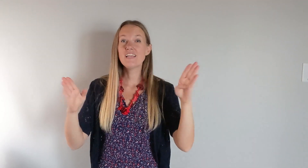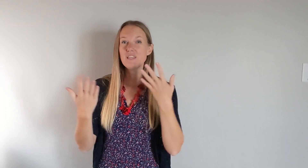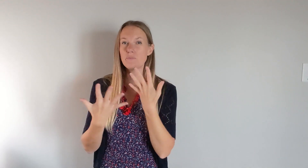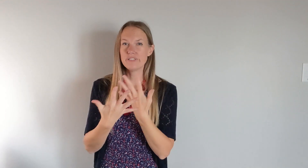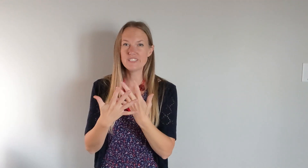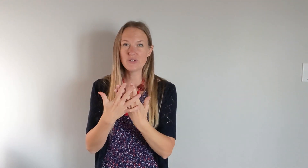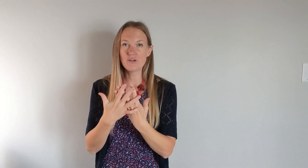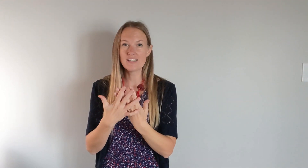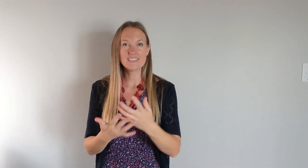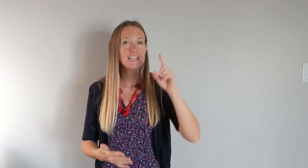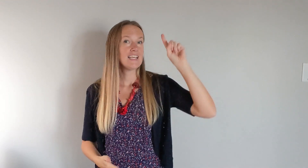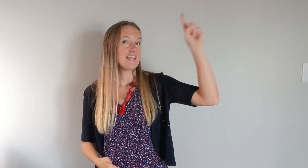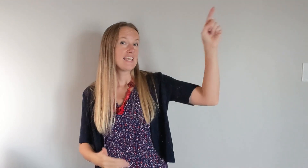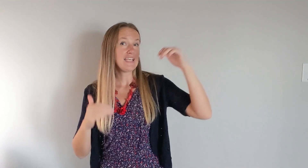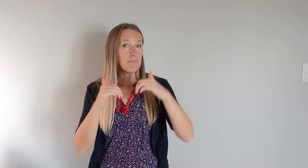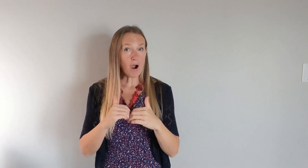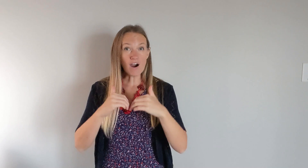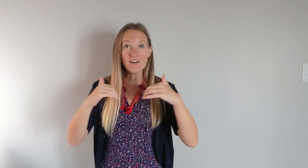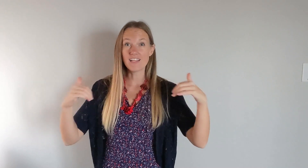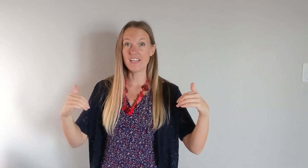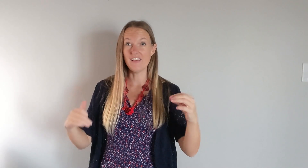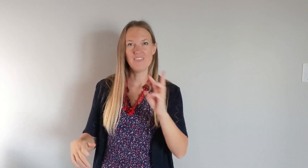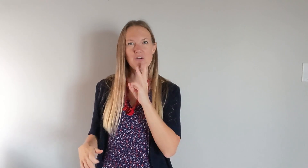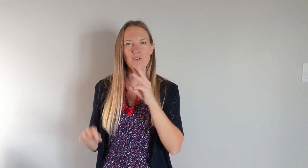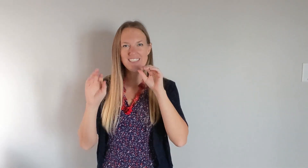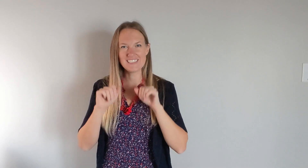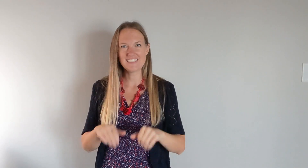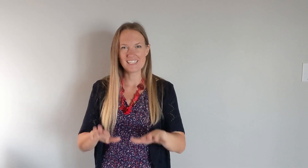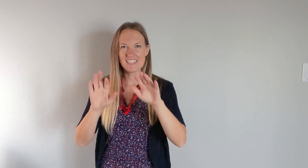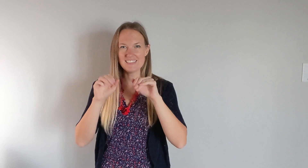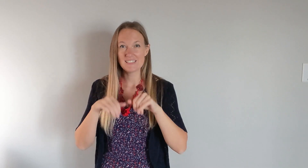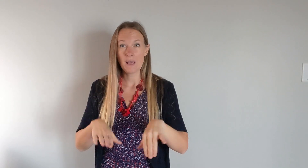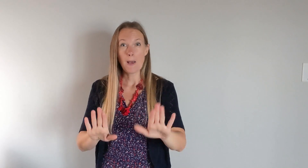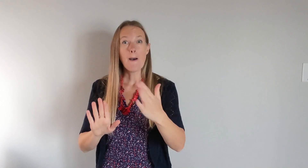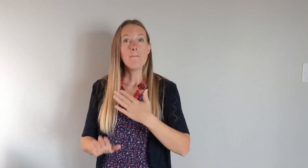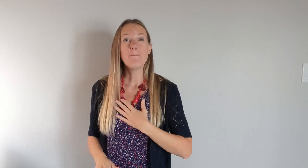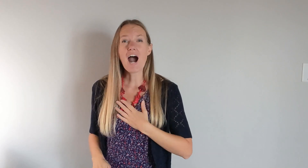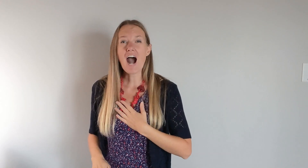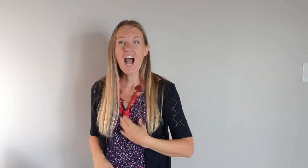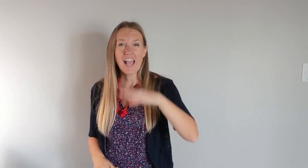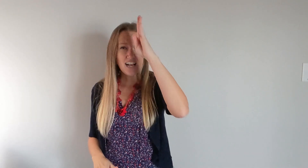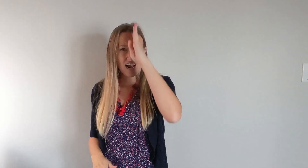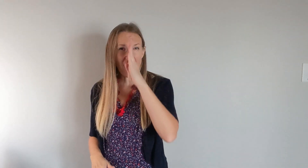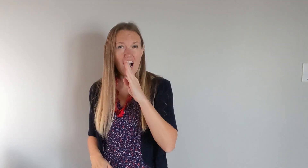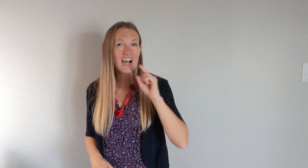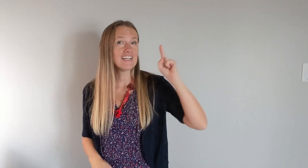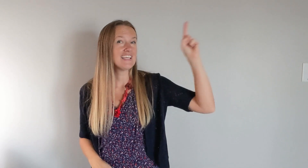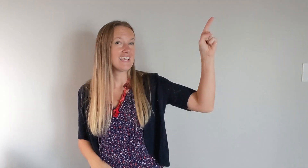the prison doors. He parted the raging seas. My God,